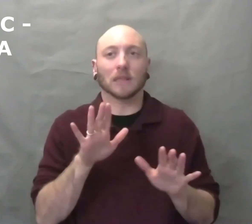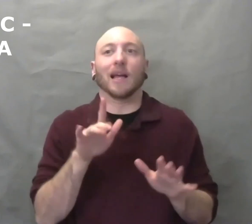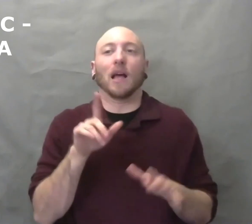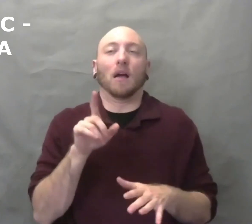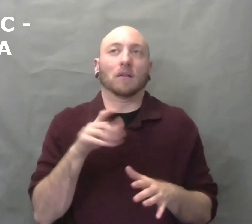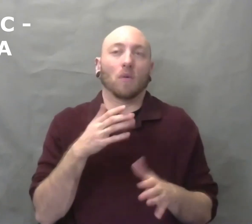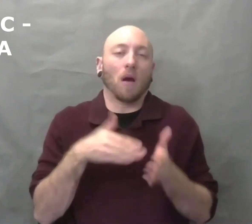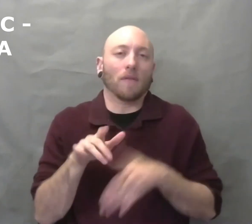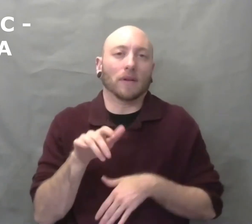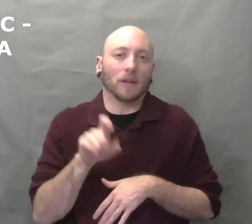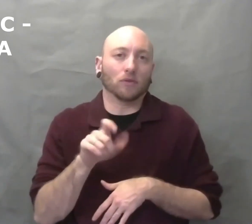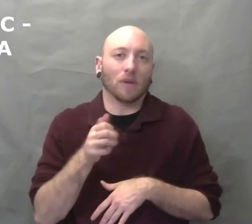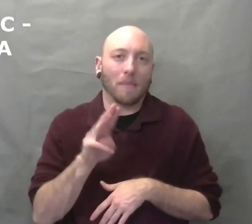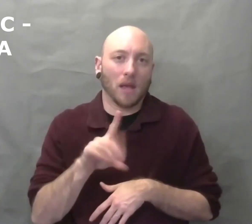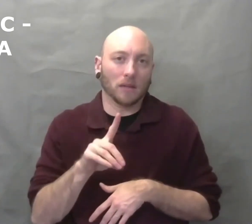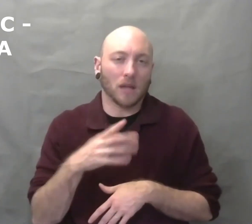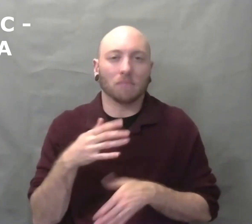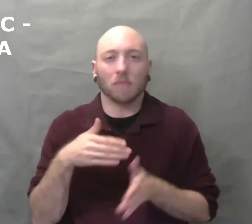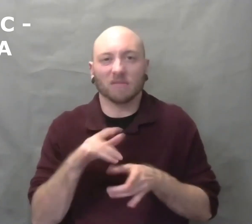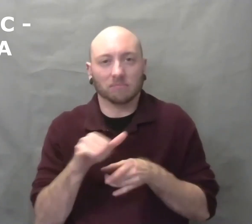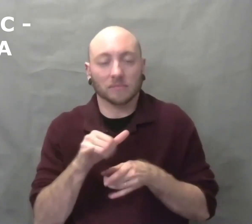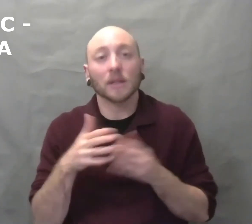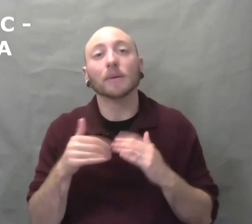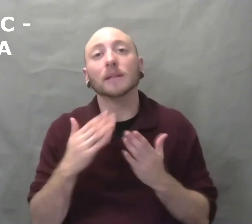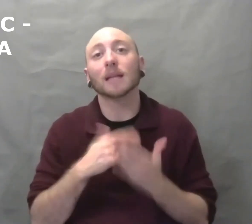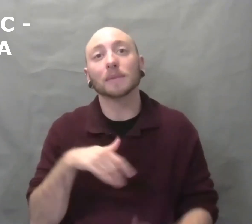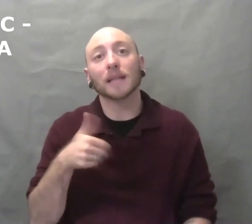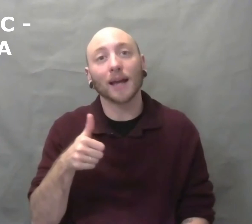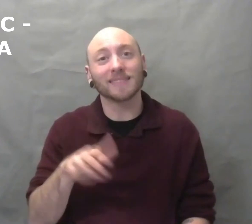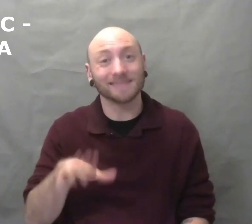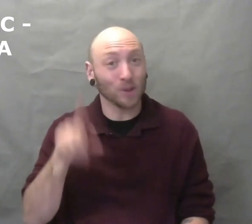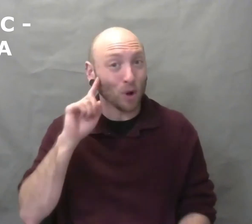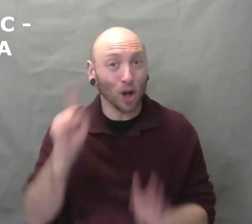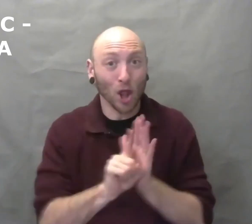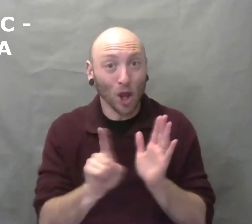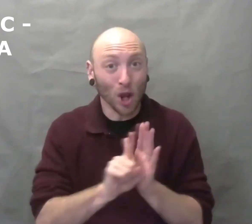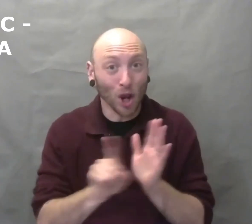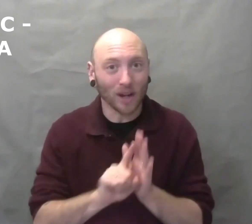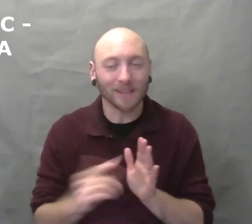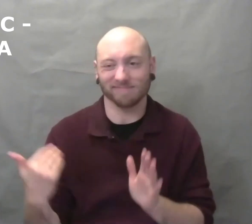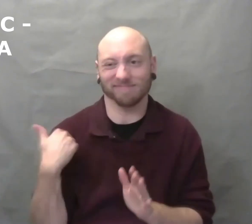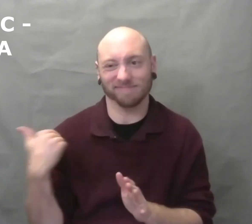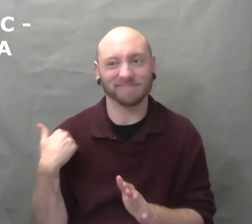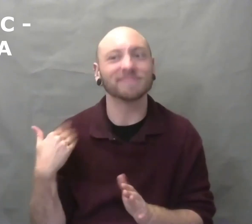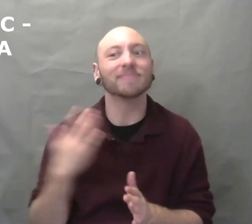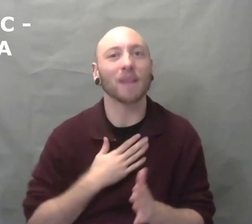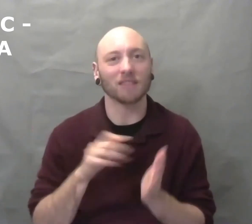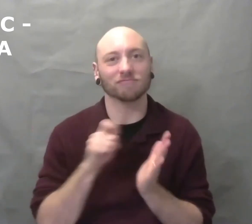kitchen. 10, that alarm you heard earlier was me to do my 10-step inventory, which I'll read the questions